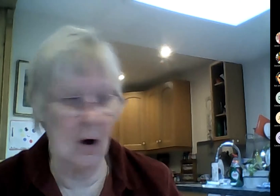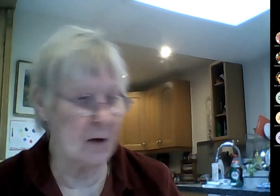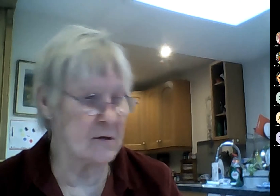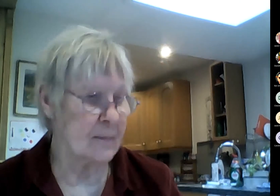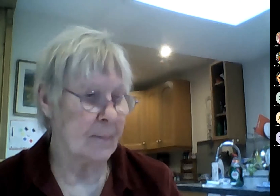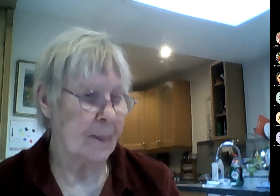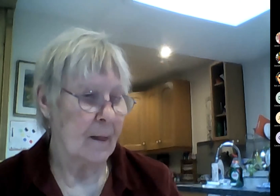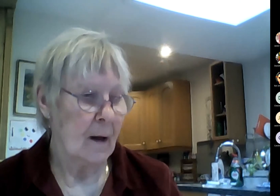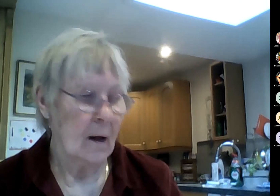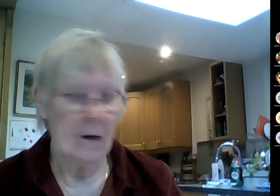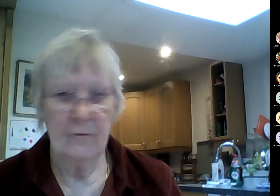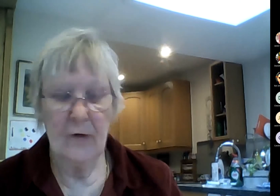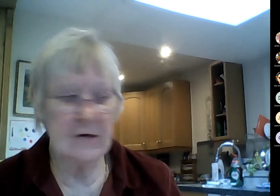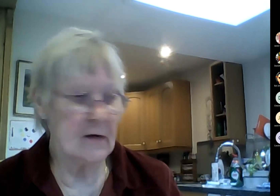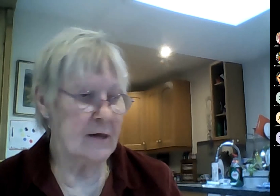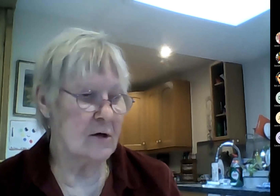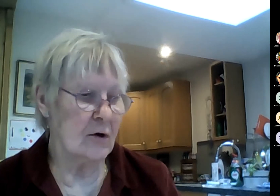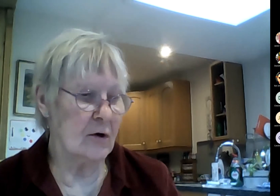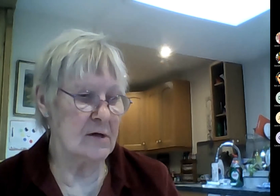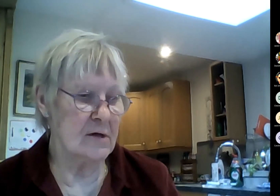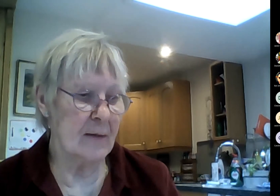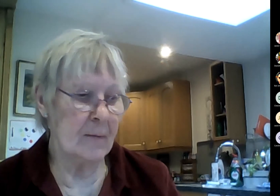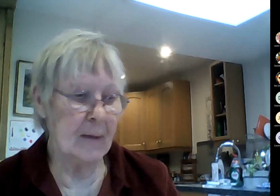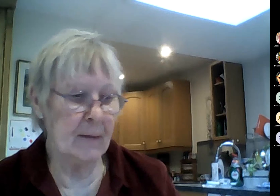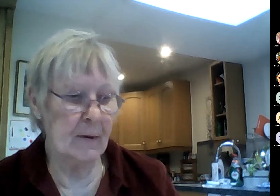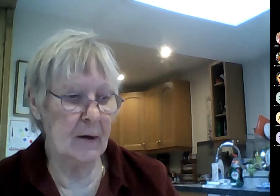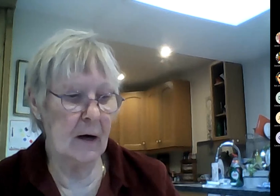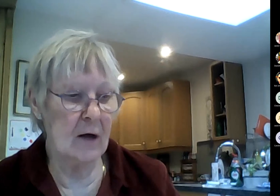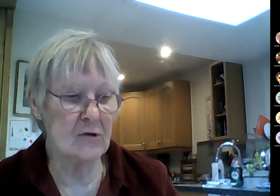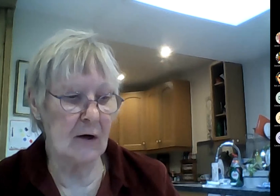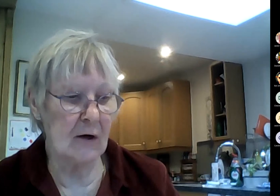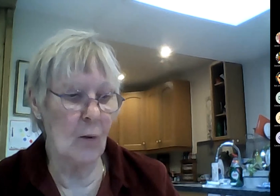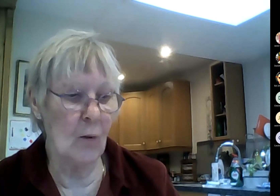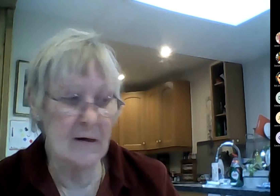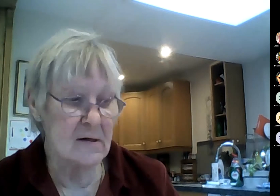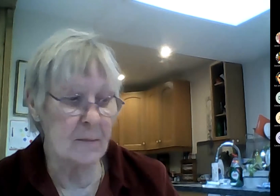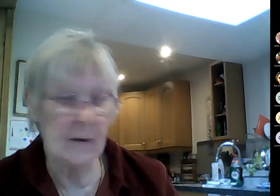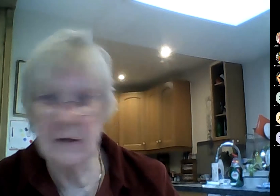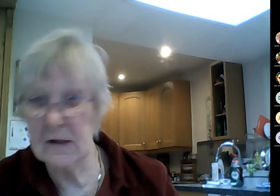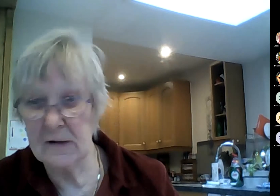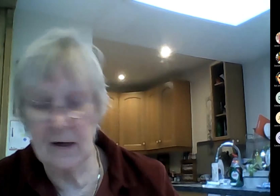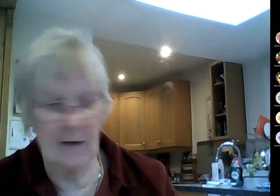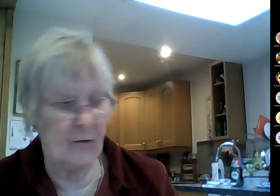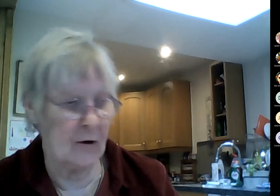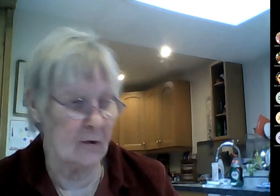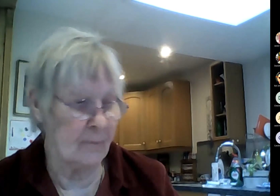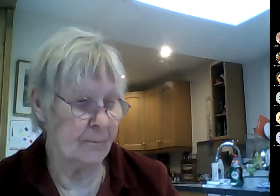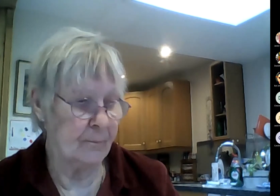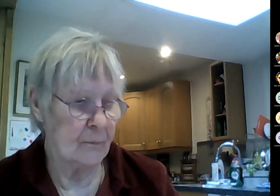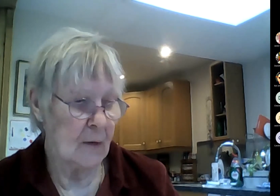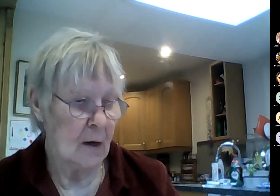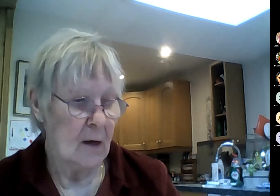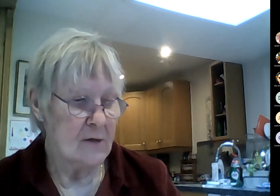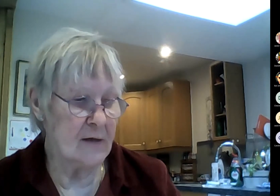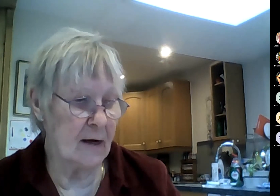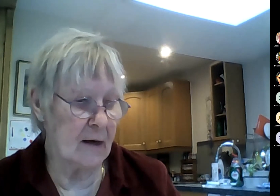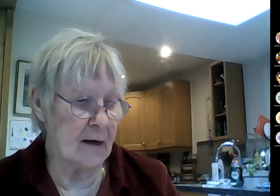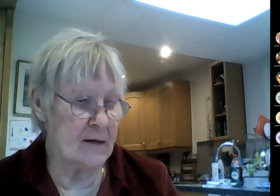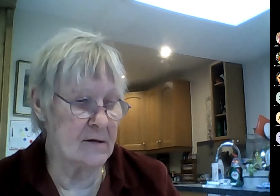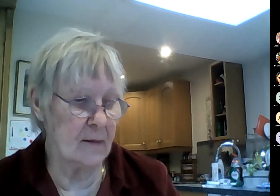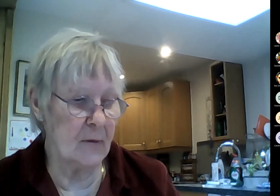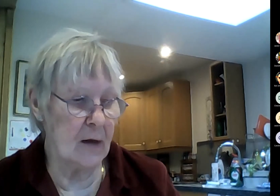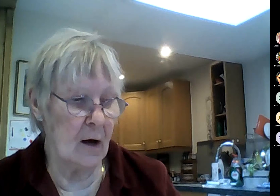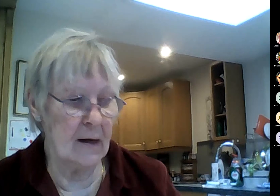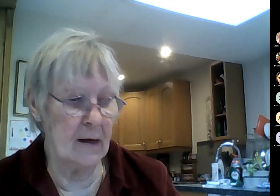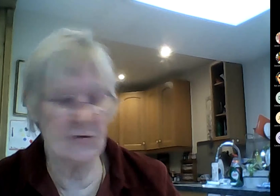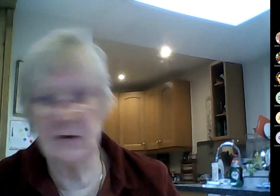5 parts. Firstly, to look at disabled people and the class struggle and why disability is significant.